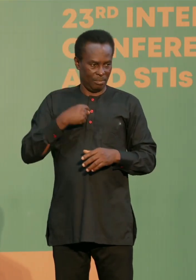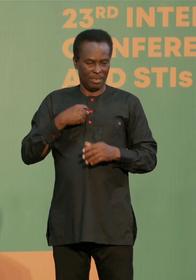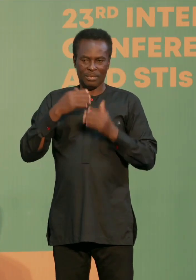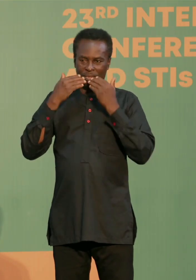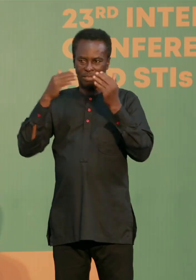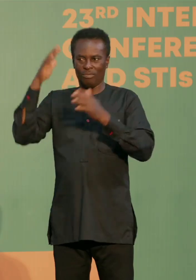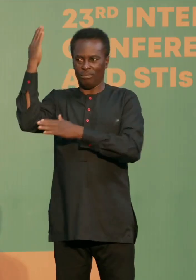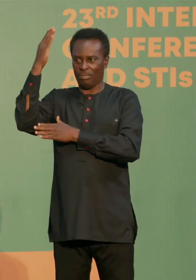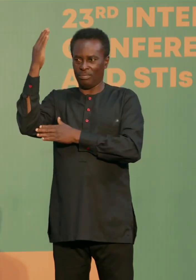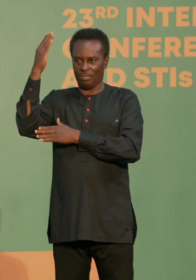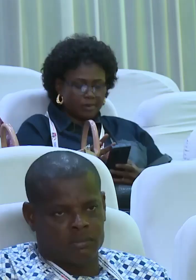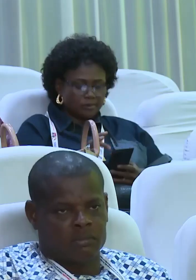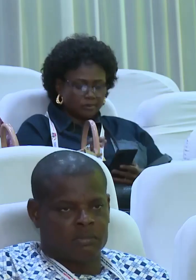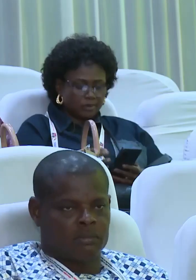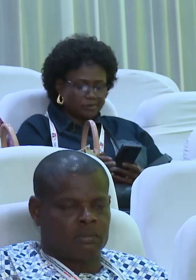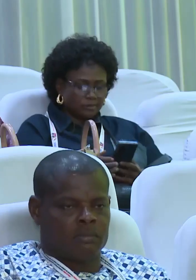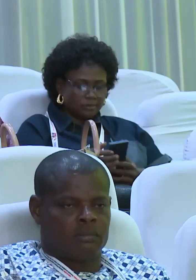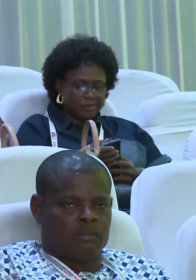of my talk.